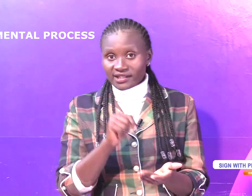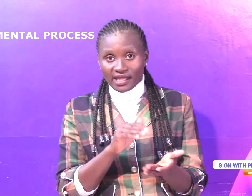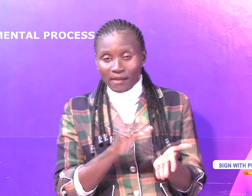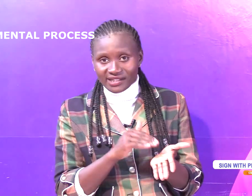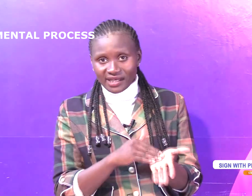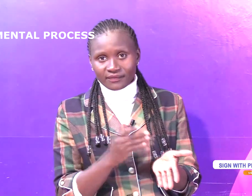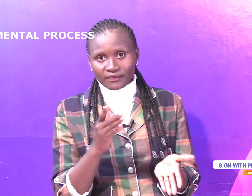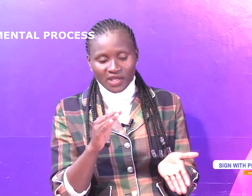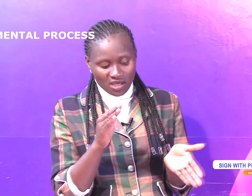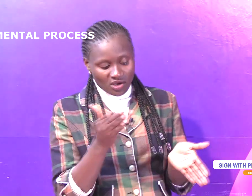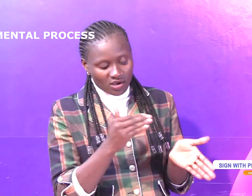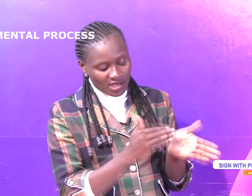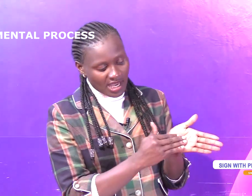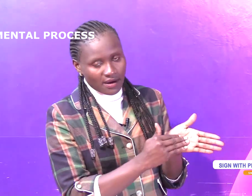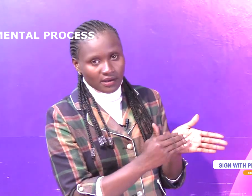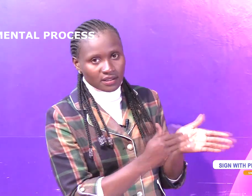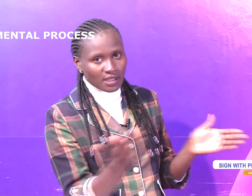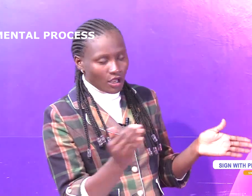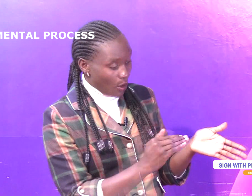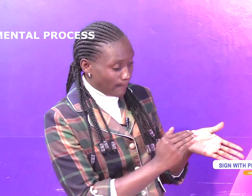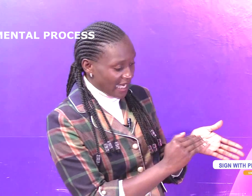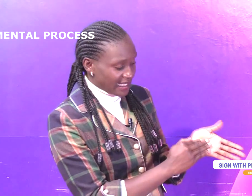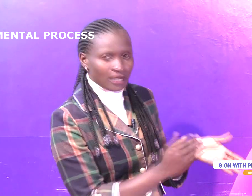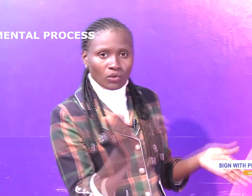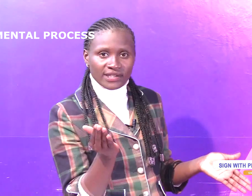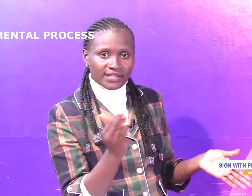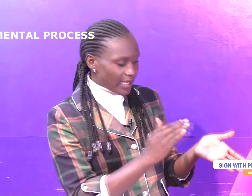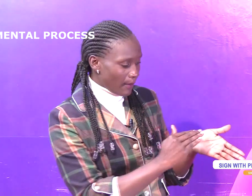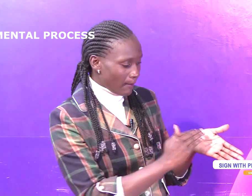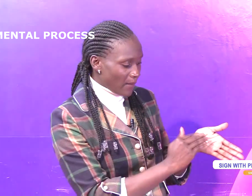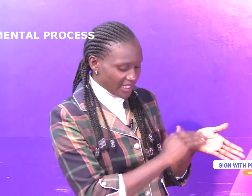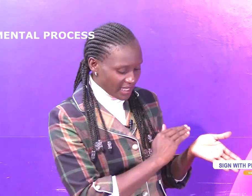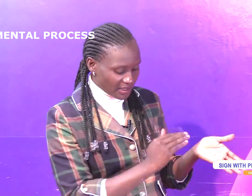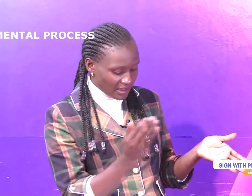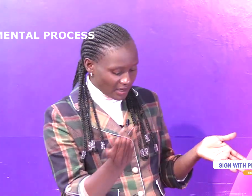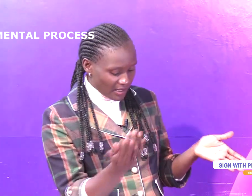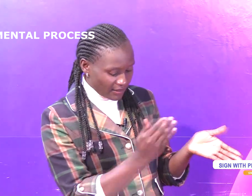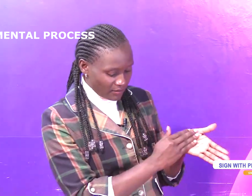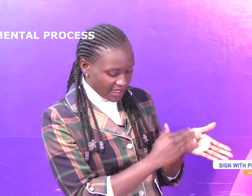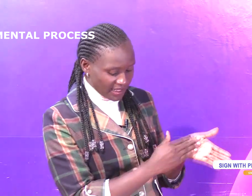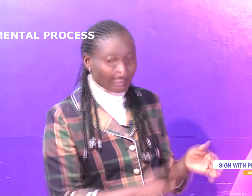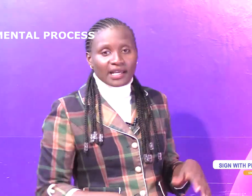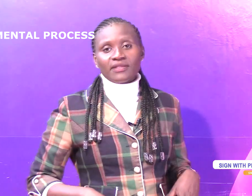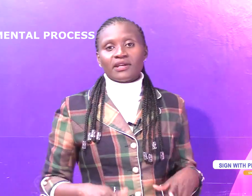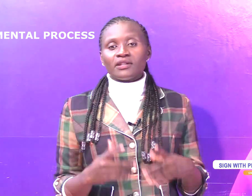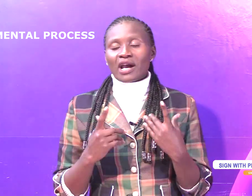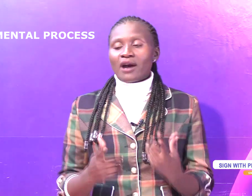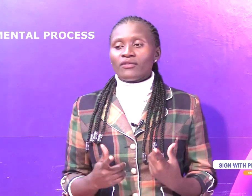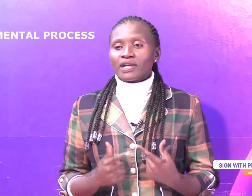matter? Here, matter. What is the matter? Matter. And then you have